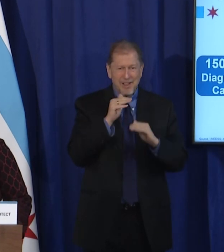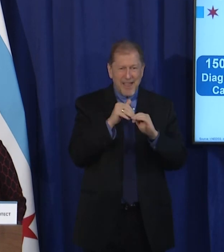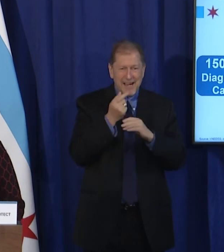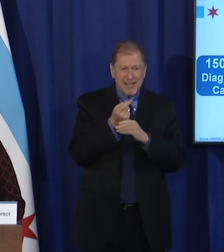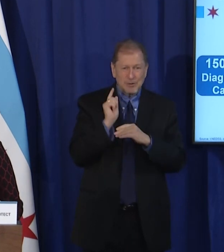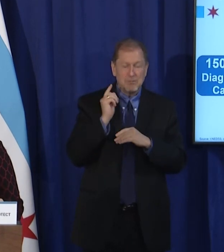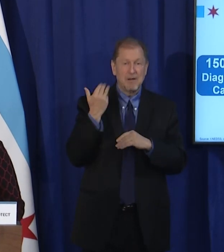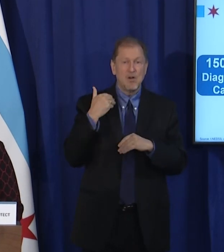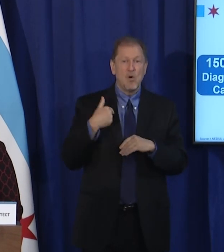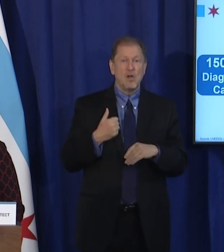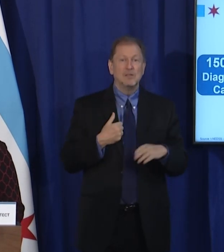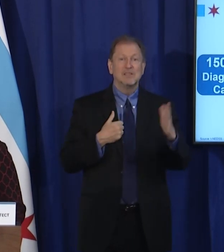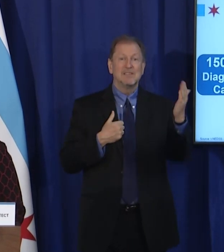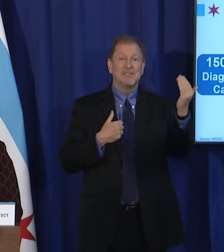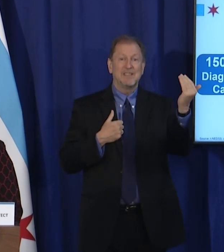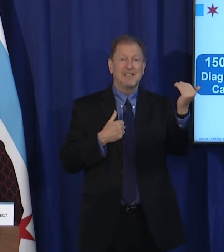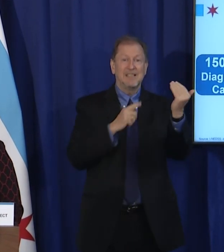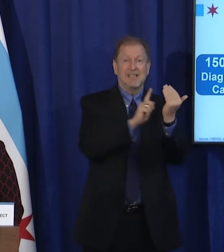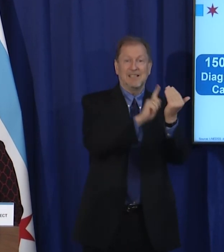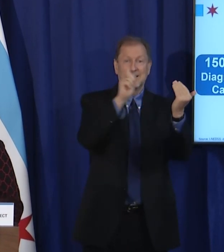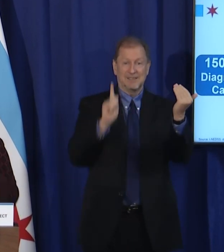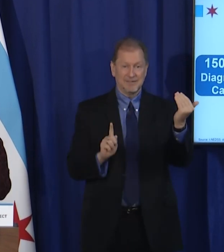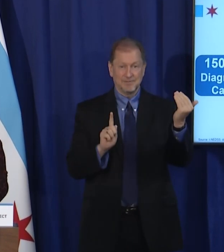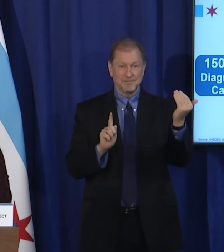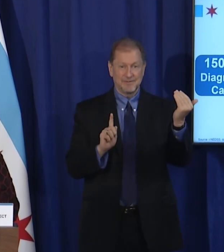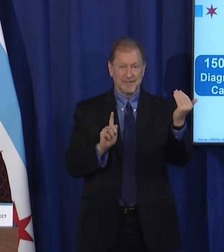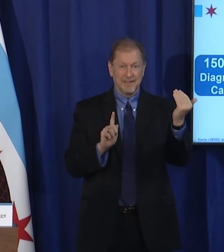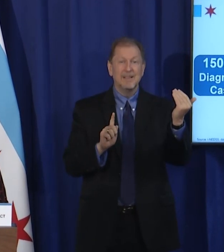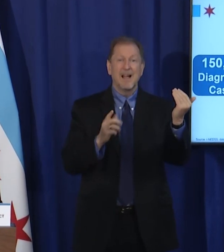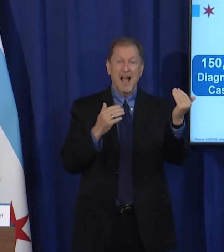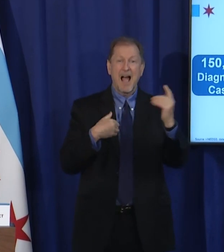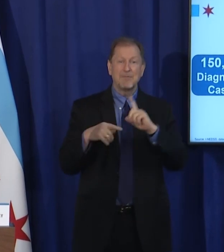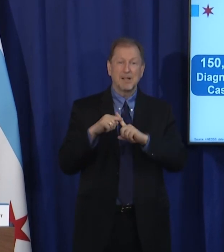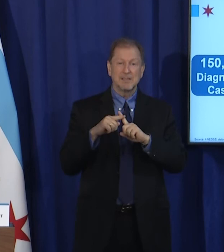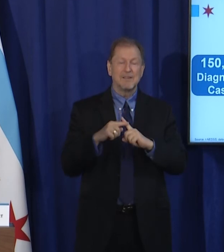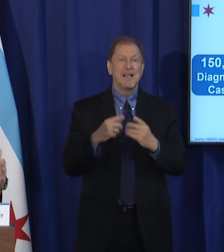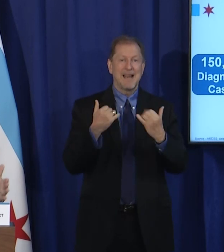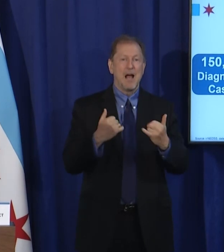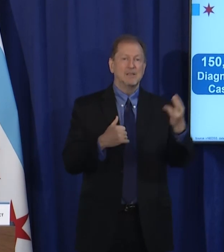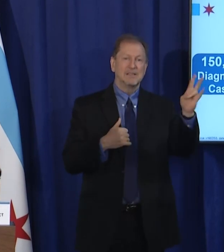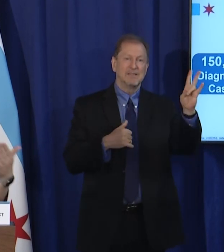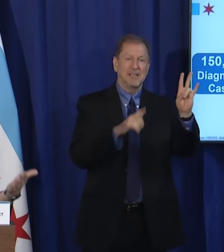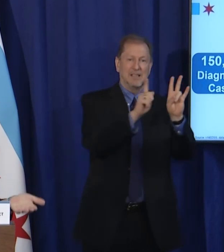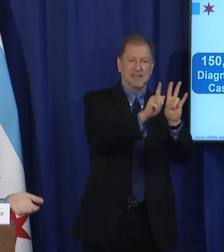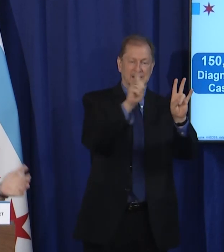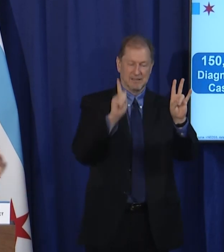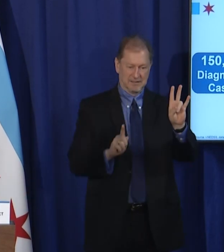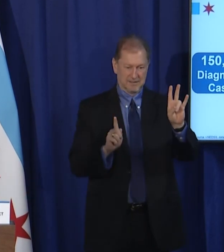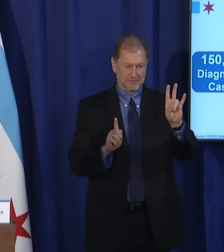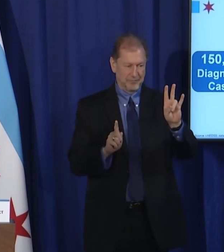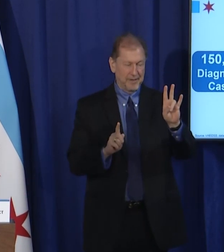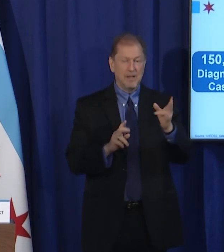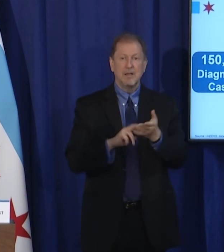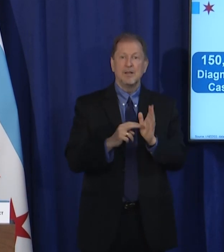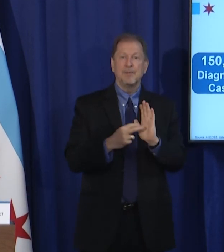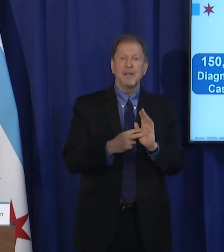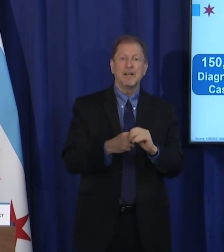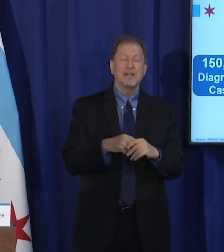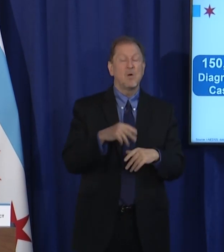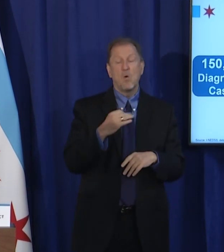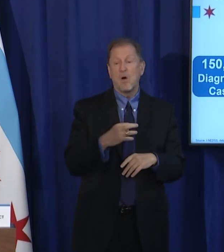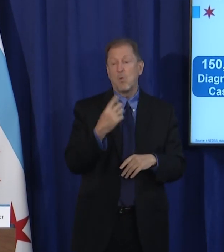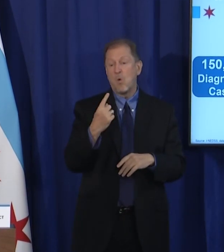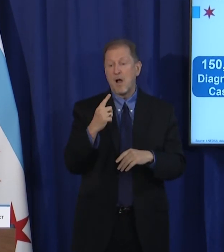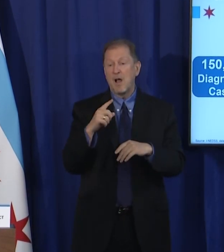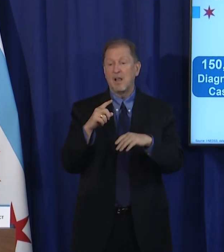1 in 15 Chicagoans had active COVID. But 1 in 17 Chicagoans, and that range is between 1 in 17 and 1 in